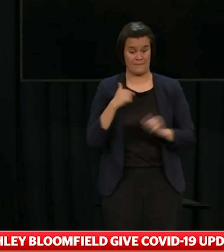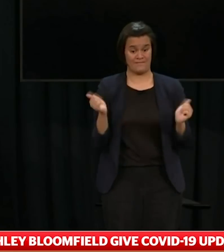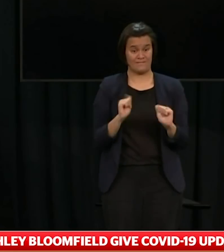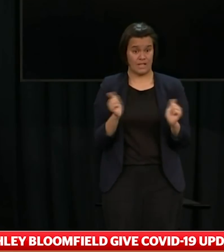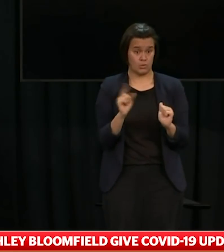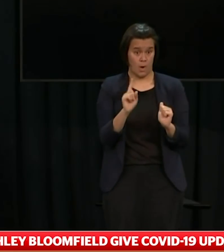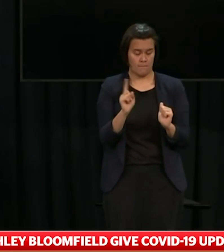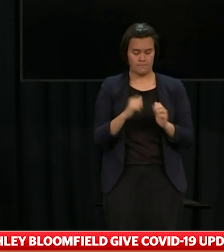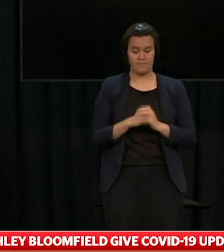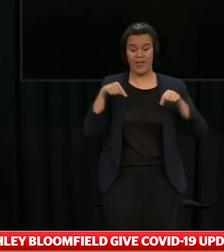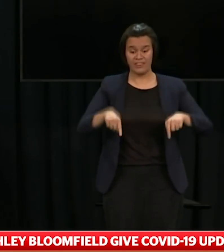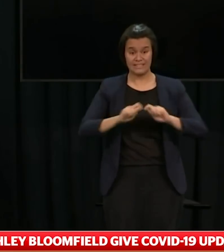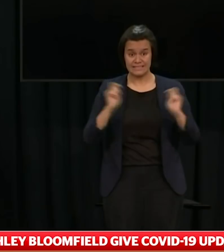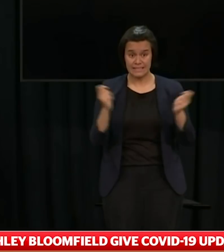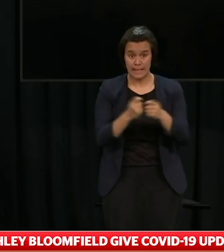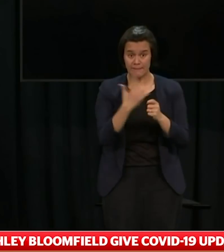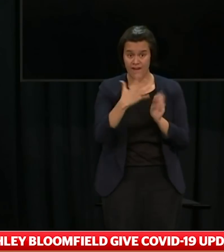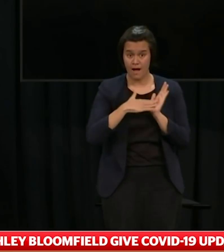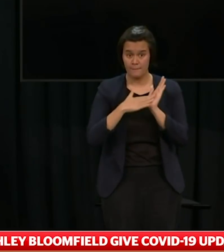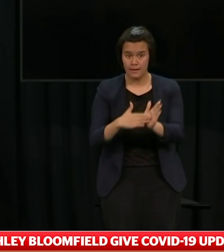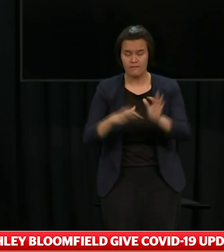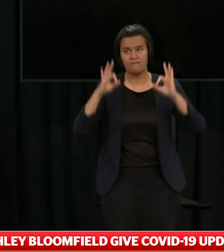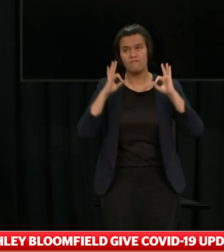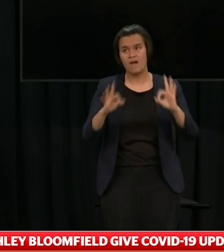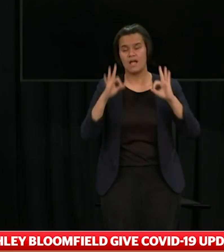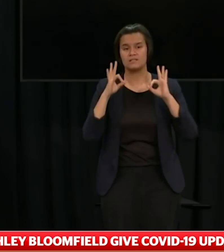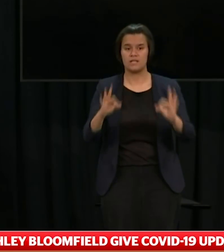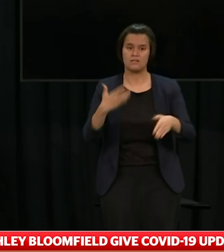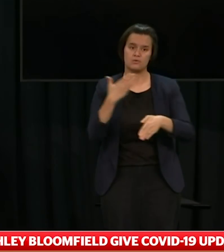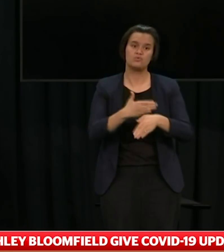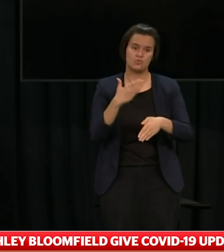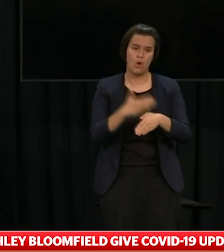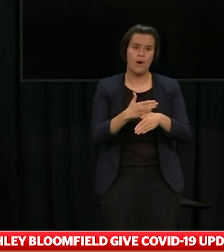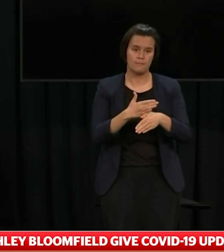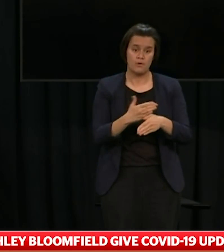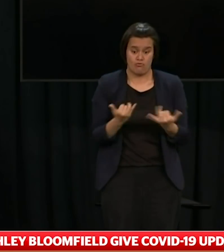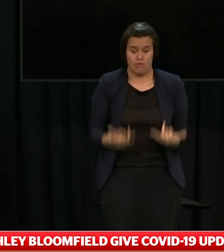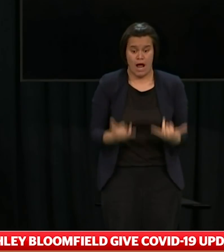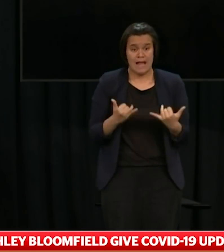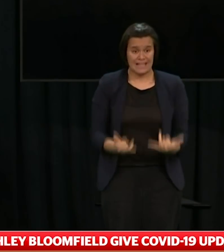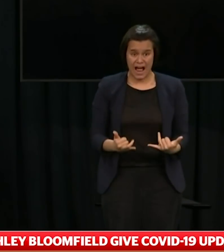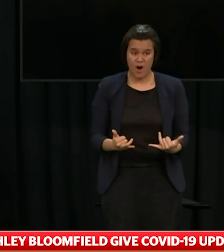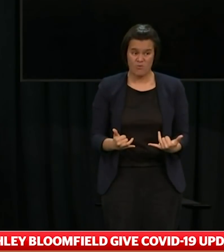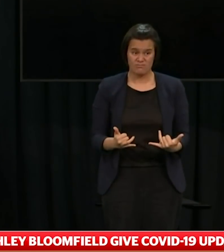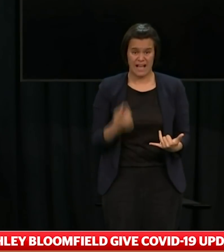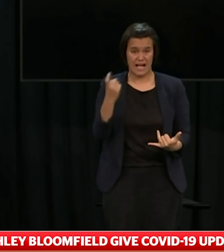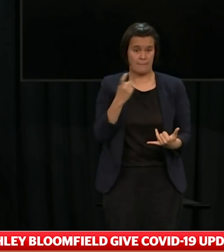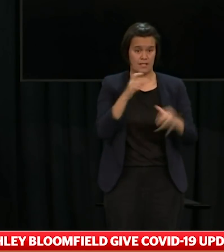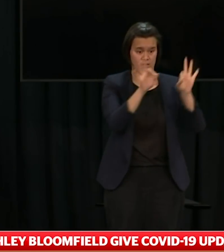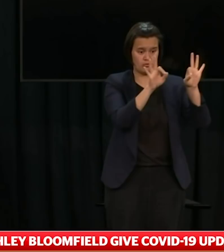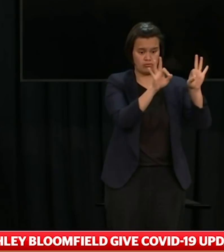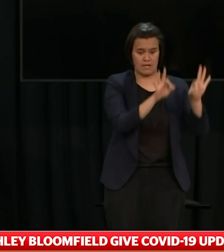The team of 5 million has done an incredible job. We are in a transition right now, though, and that is